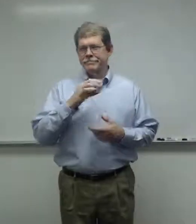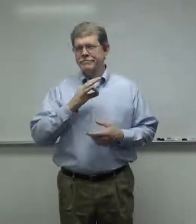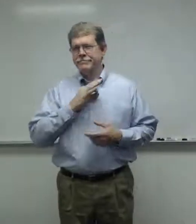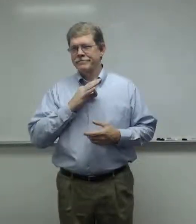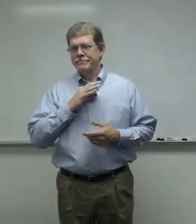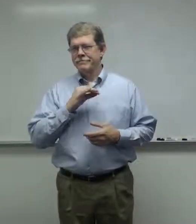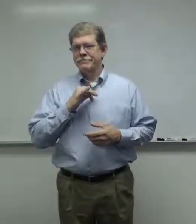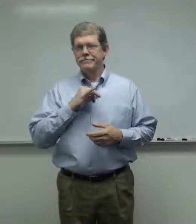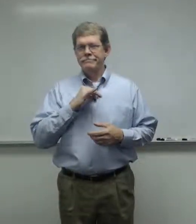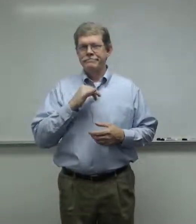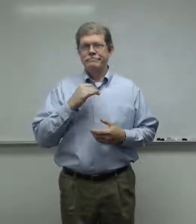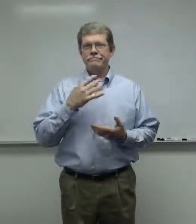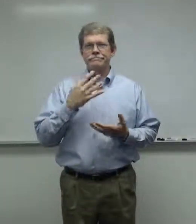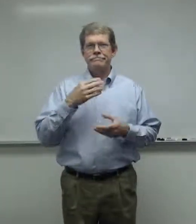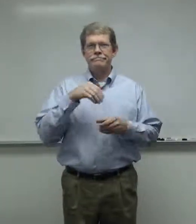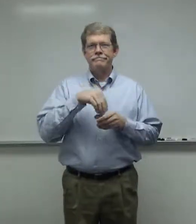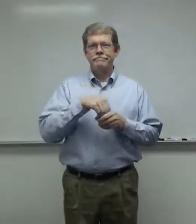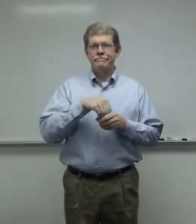Let me tell a story